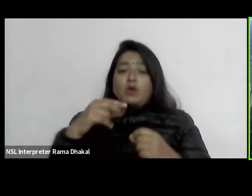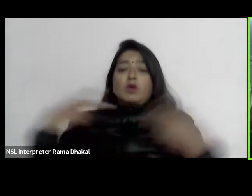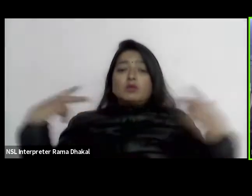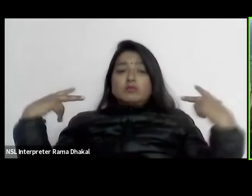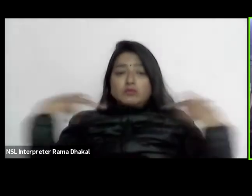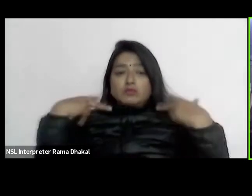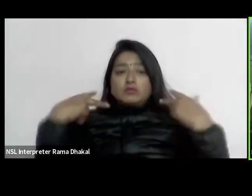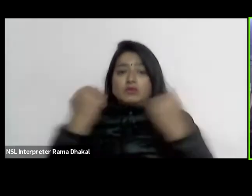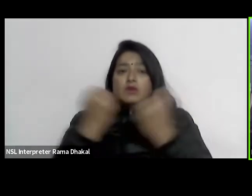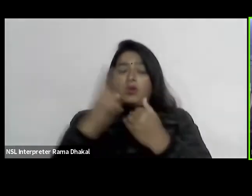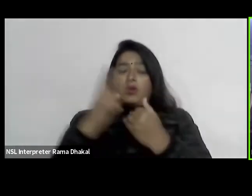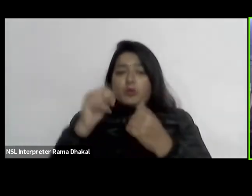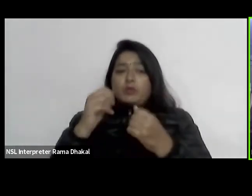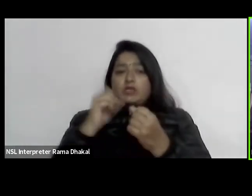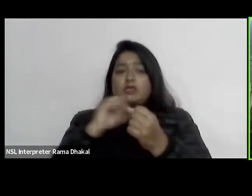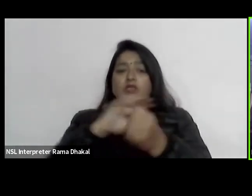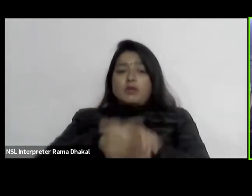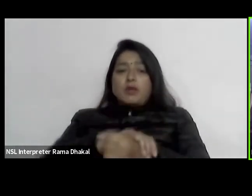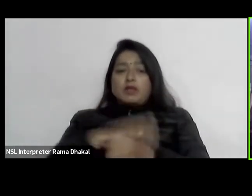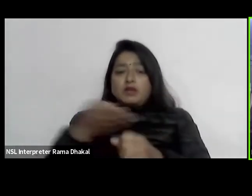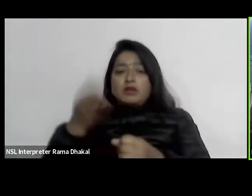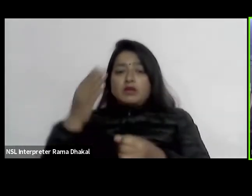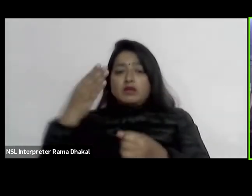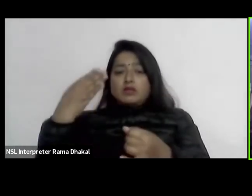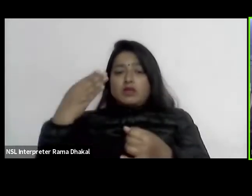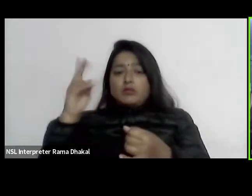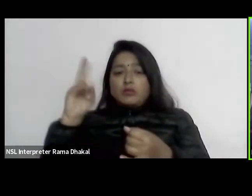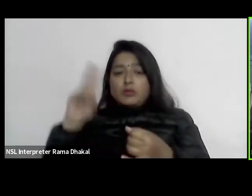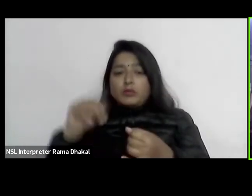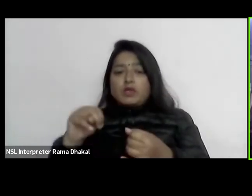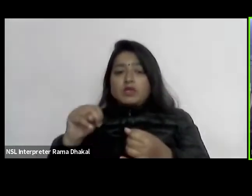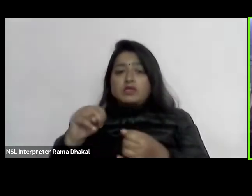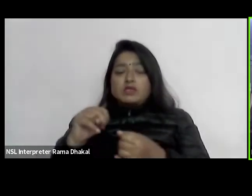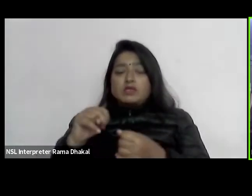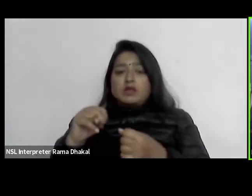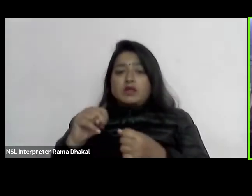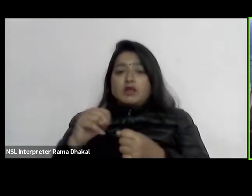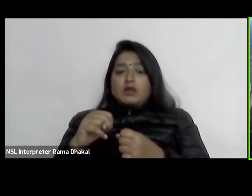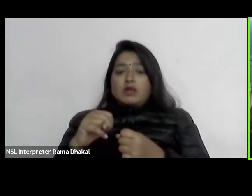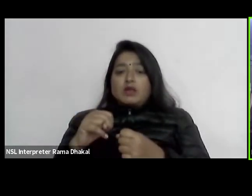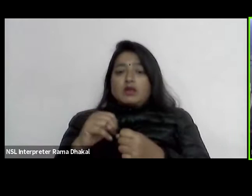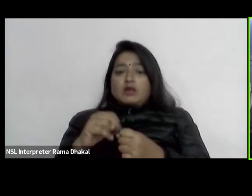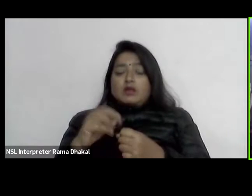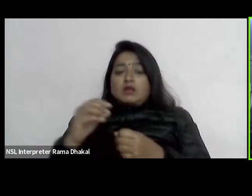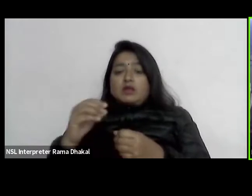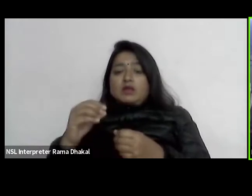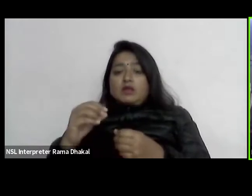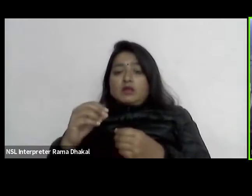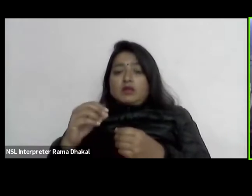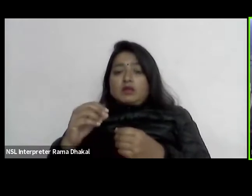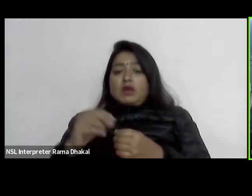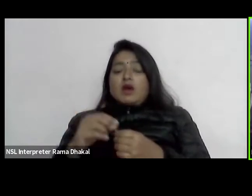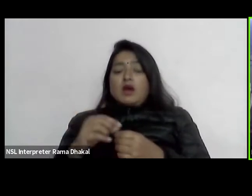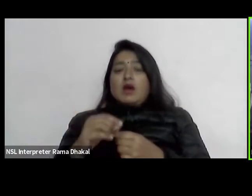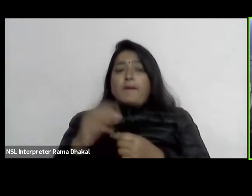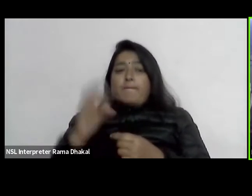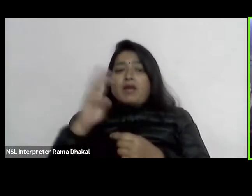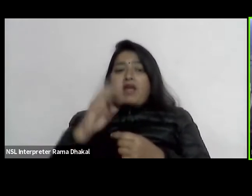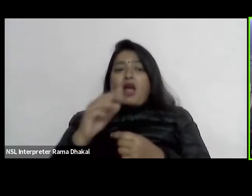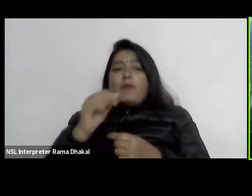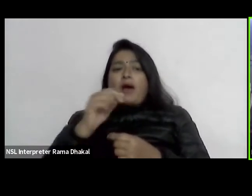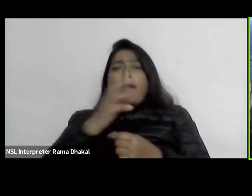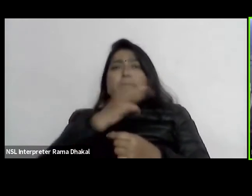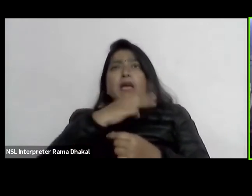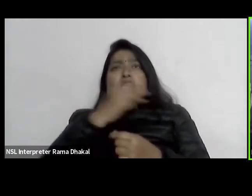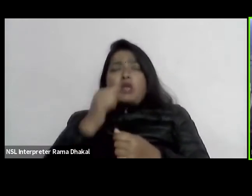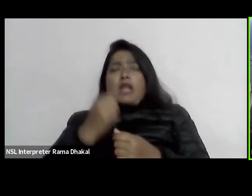found problematic is that it loses focus between the distinction between migration and trafficking. Traffickers fish in